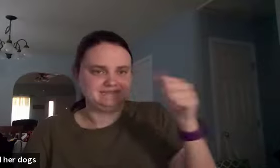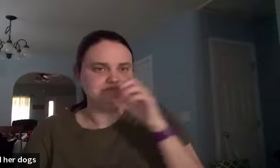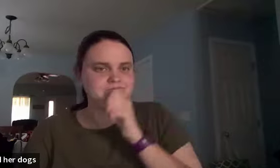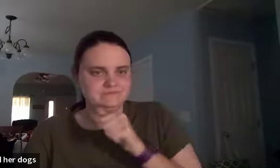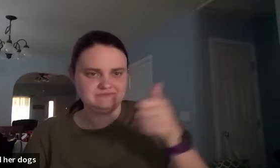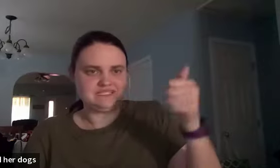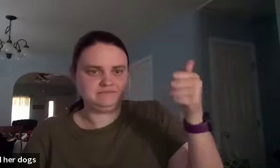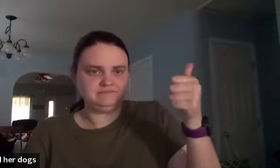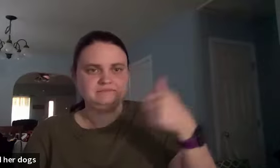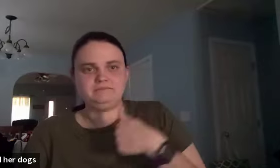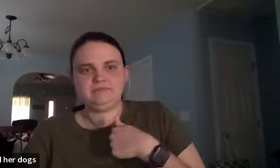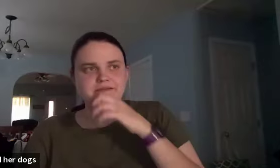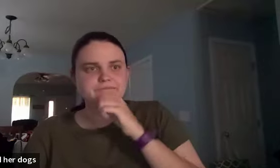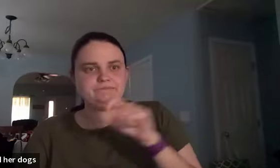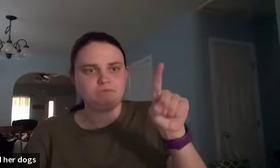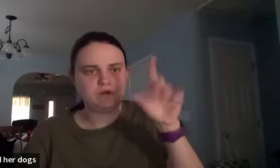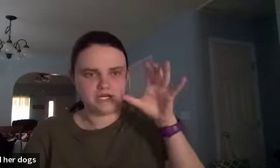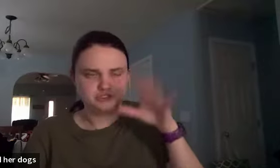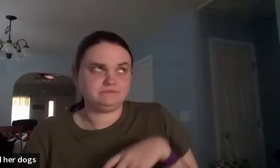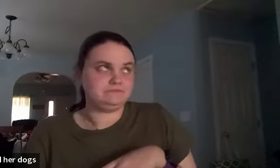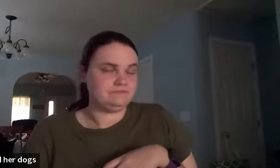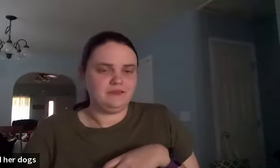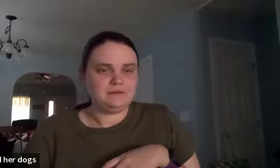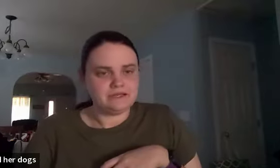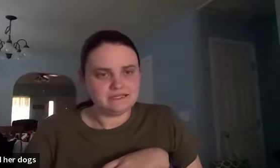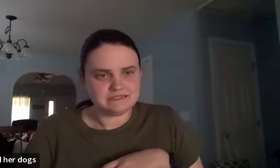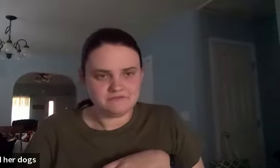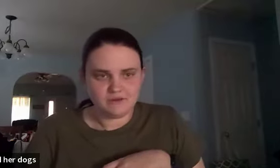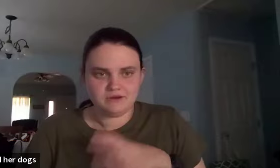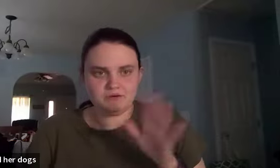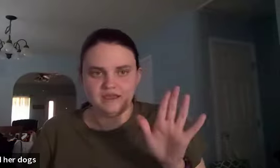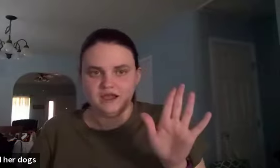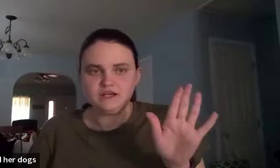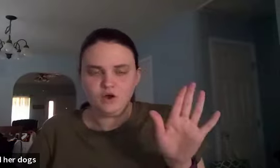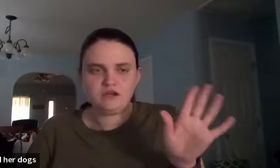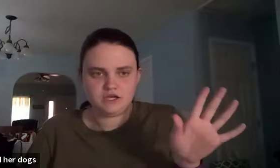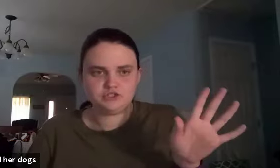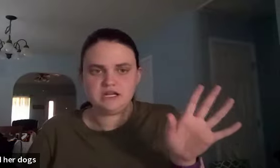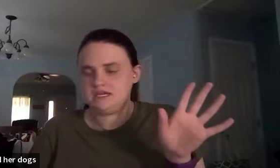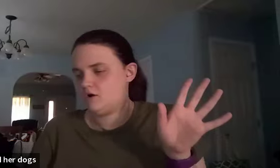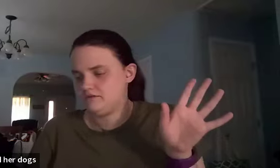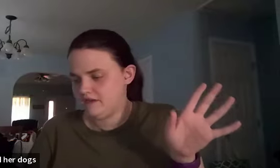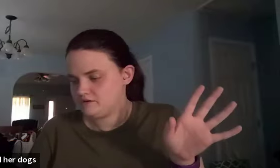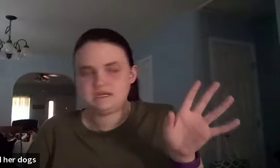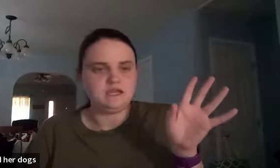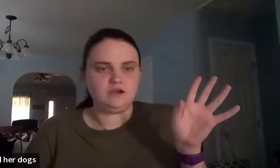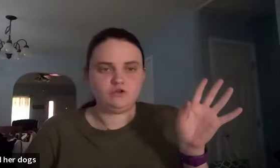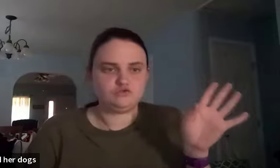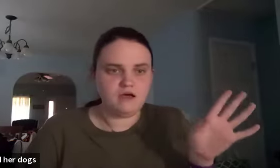10. 10. Me, 100. My kids love that one. Okay. I get called 100. I get called 1,000. I get called